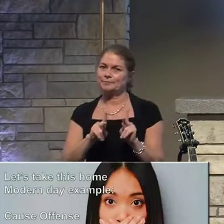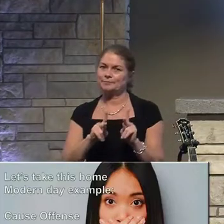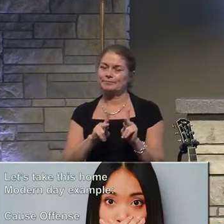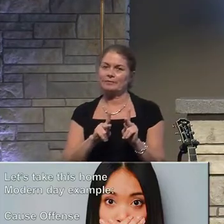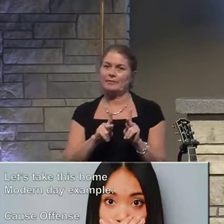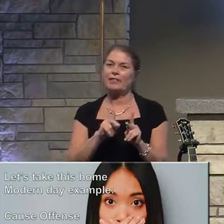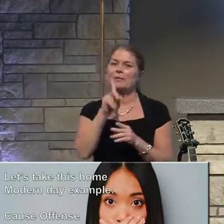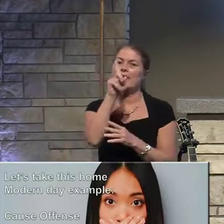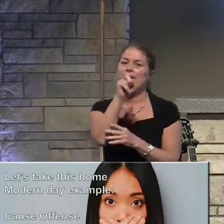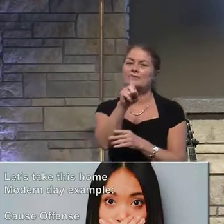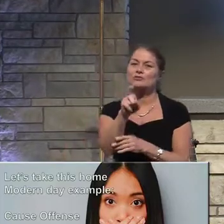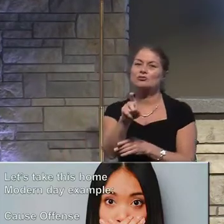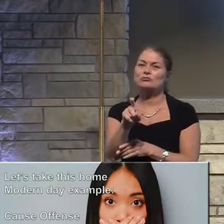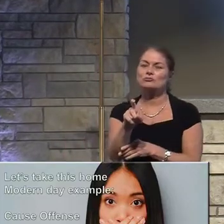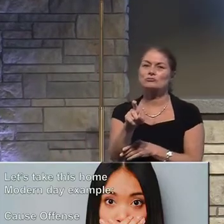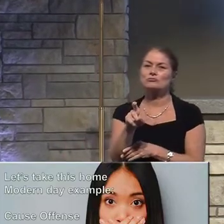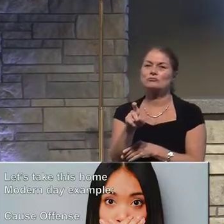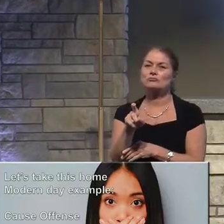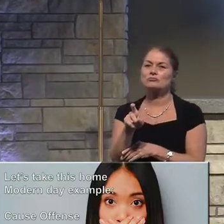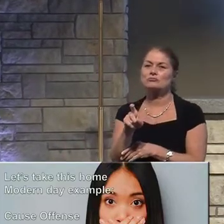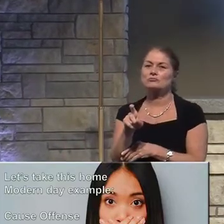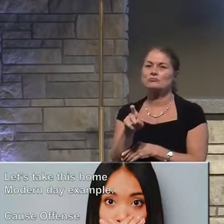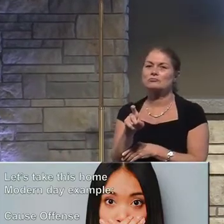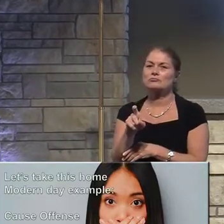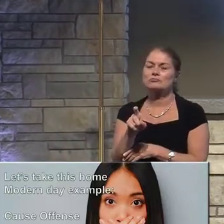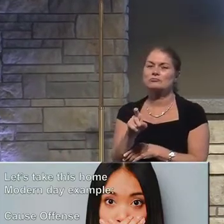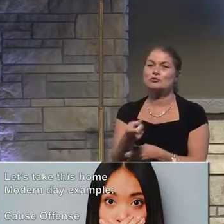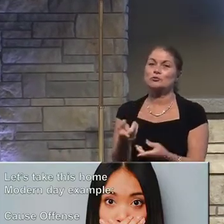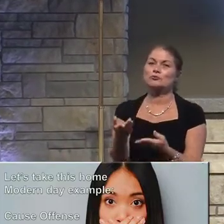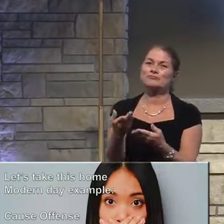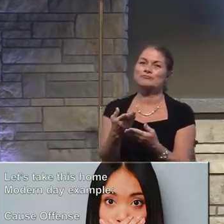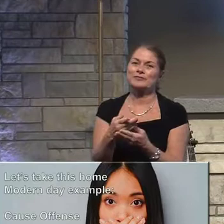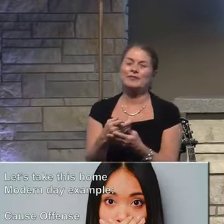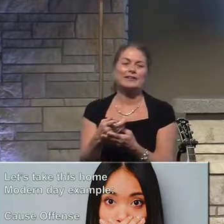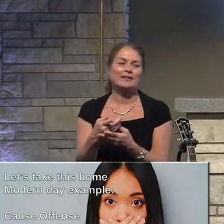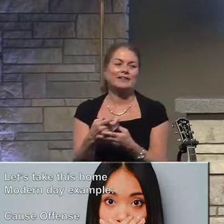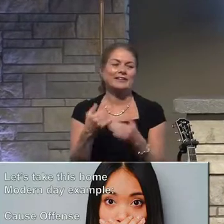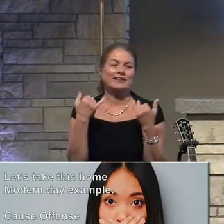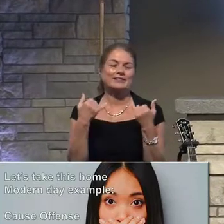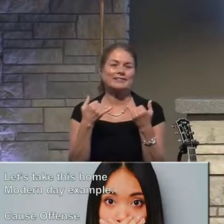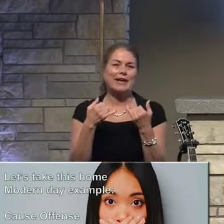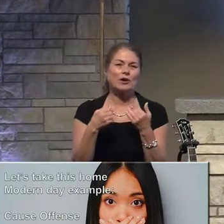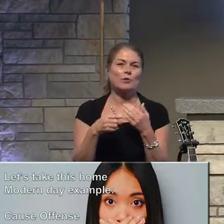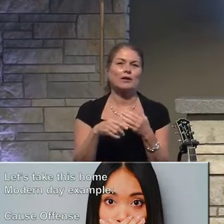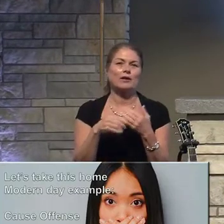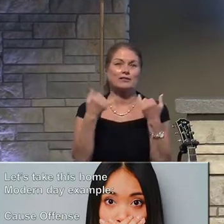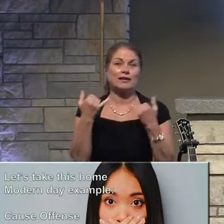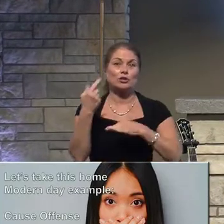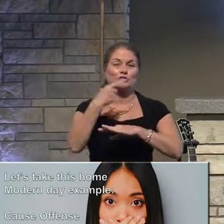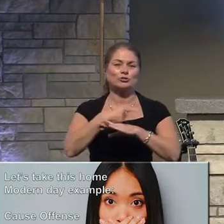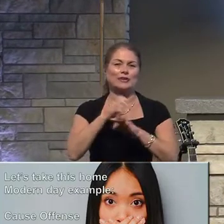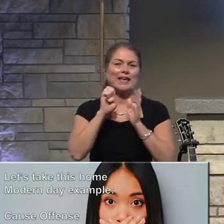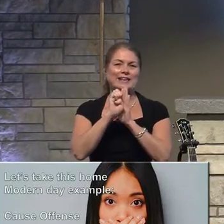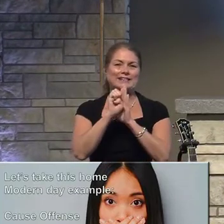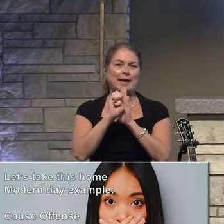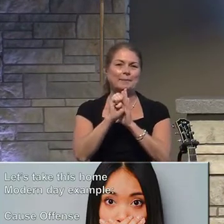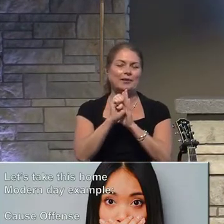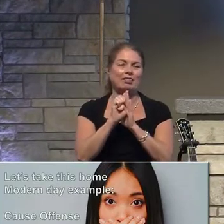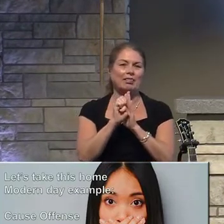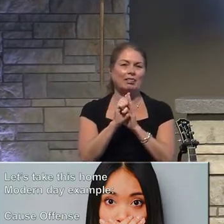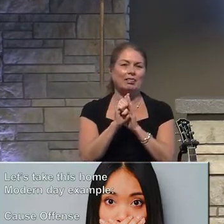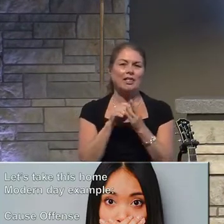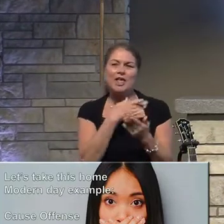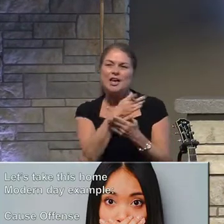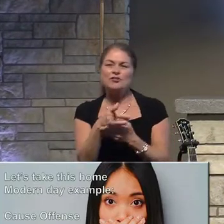let me ask you. Let's bring this home. Let's make this into a modern day example. Have